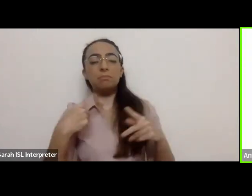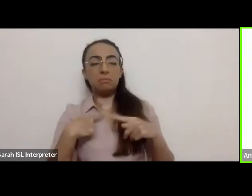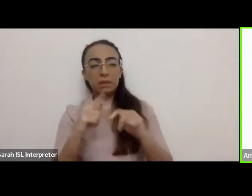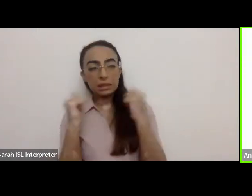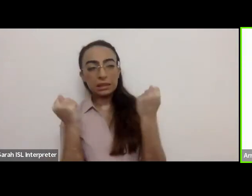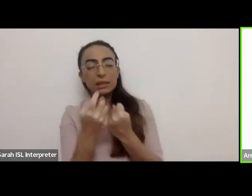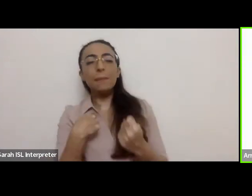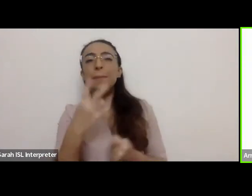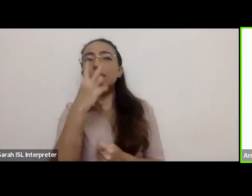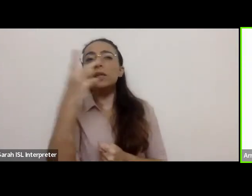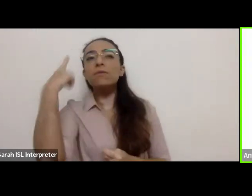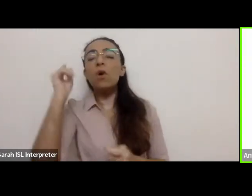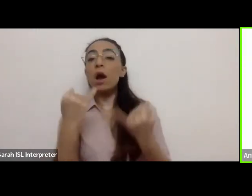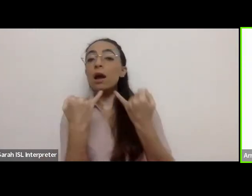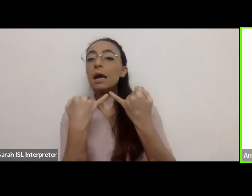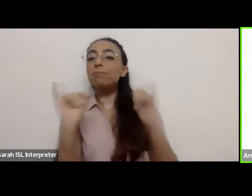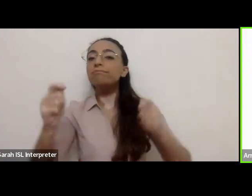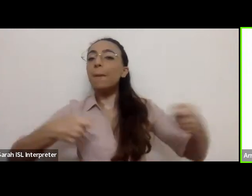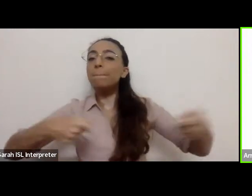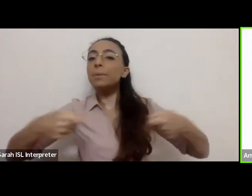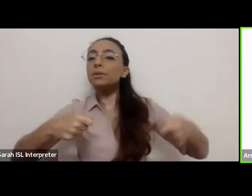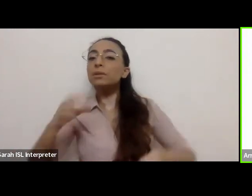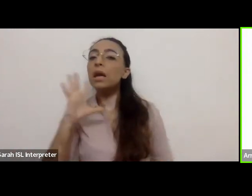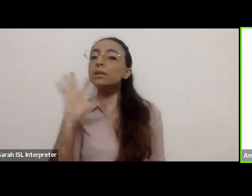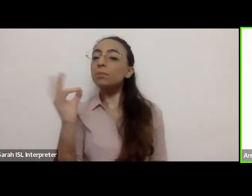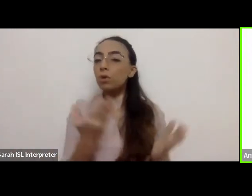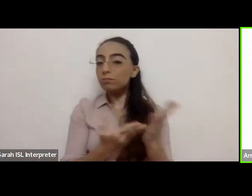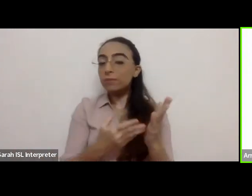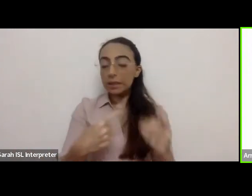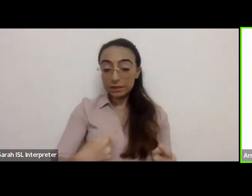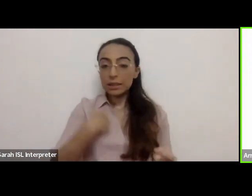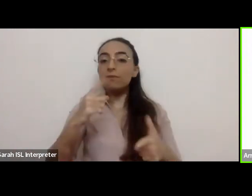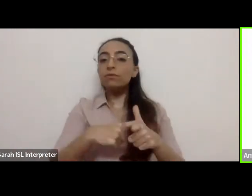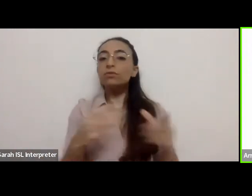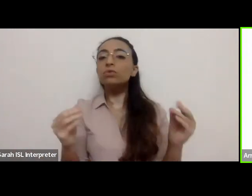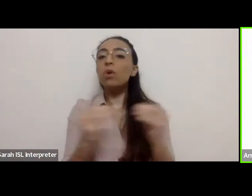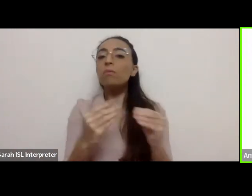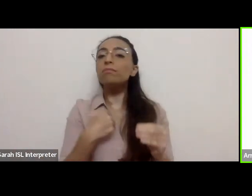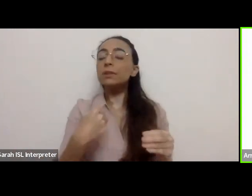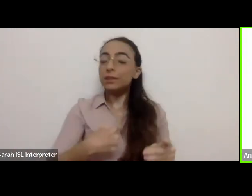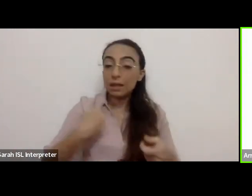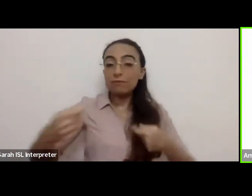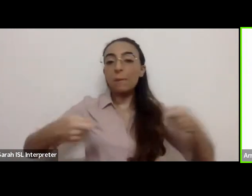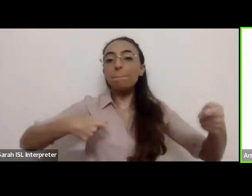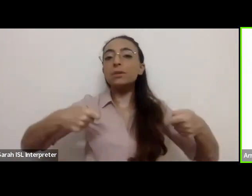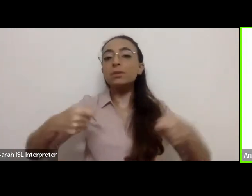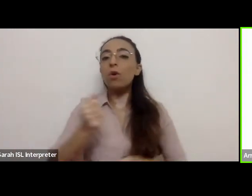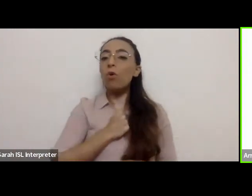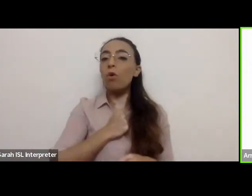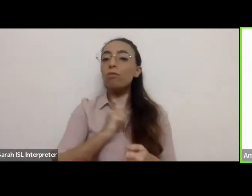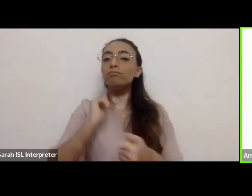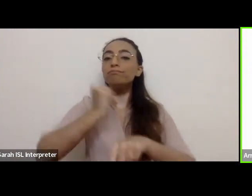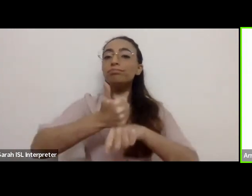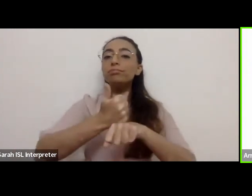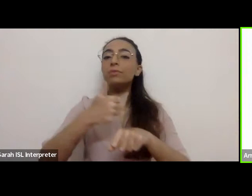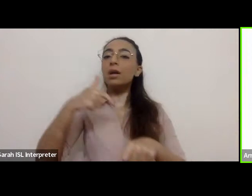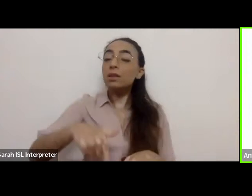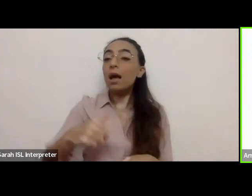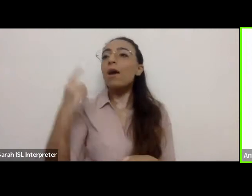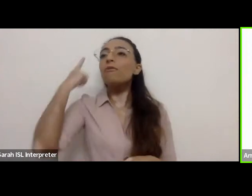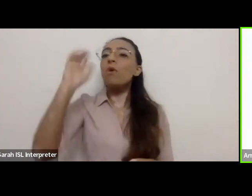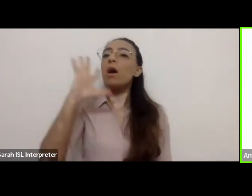promoting entrepreneurs with disability, promoting self-employment, promoting employment which people with disabilities can